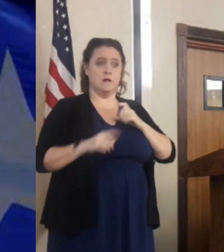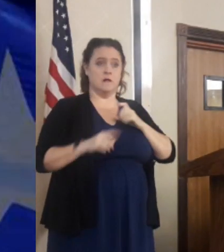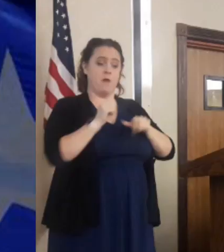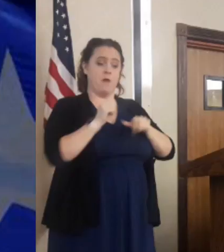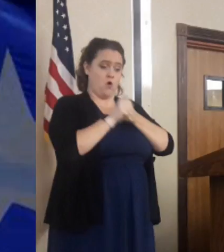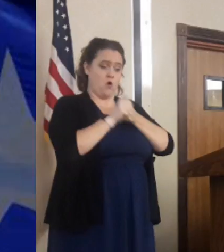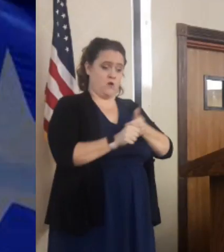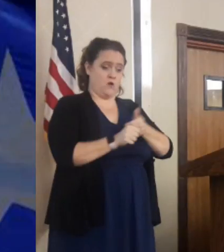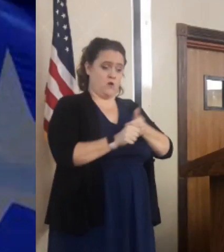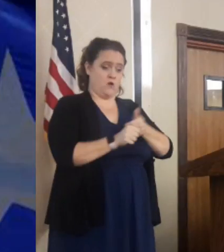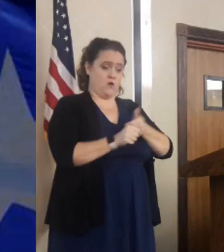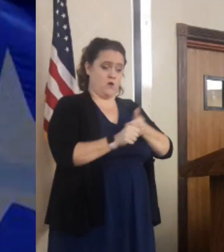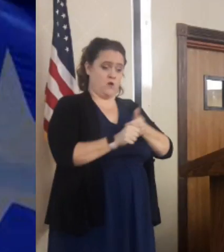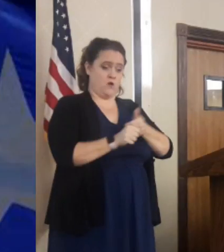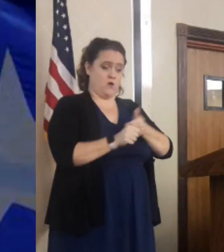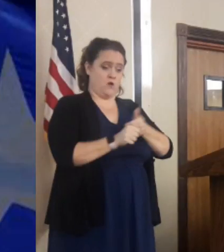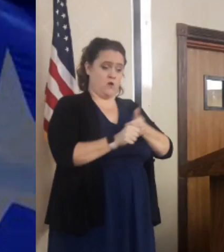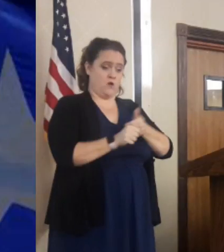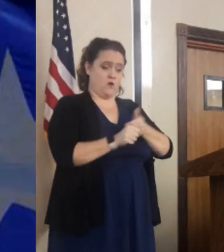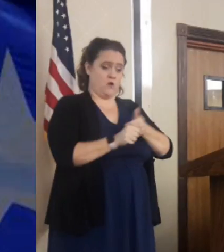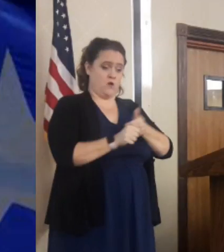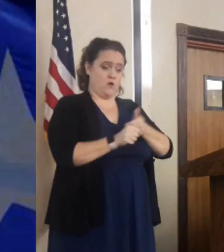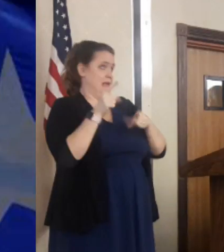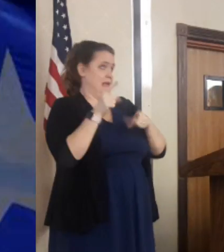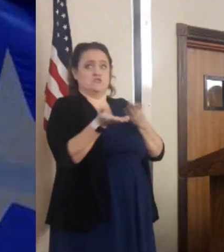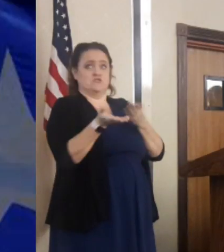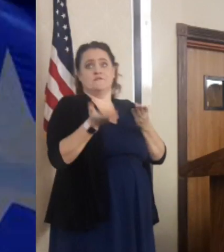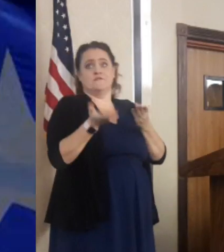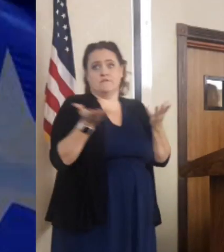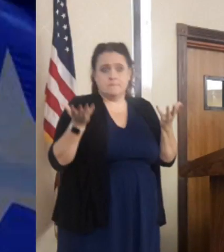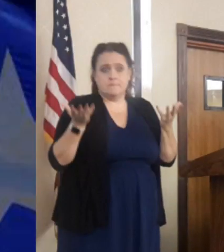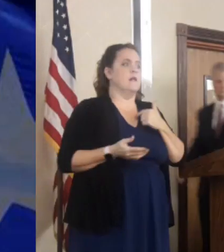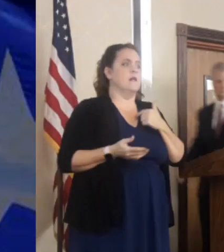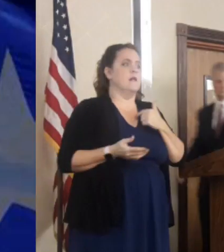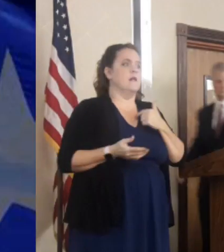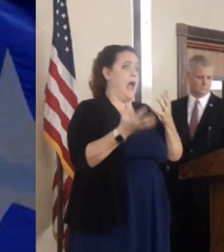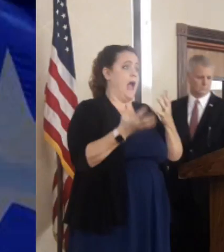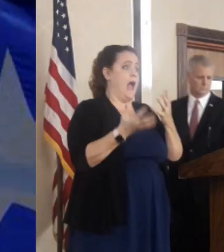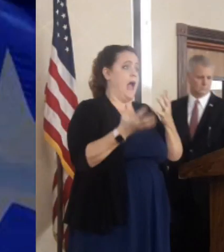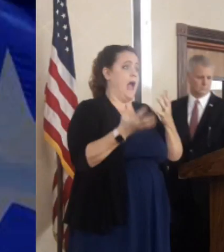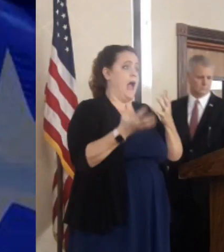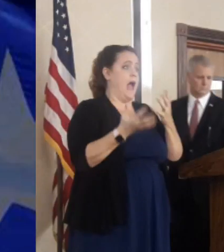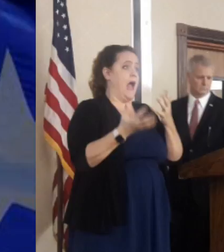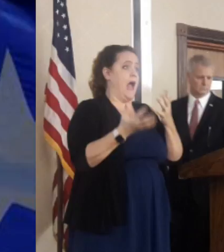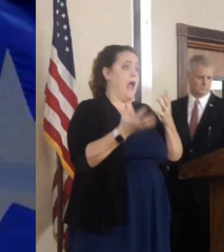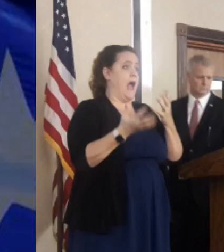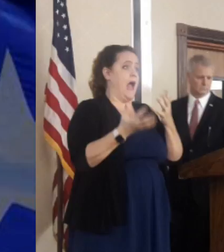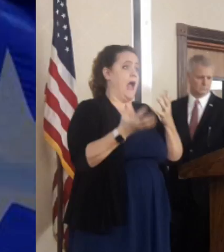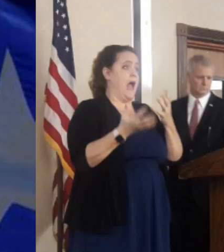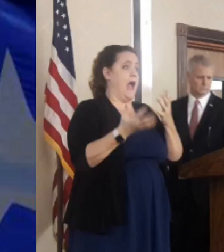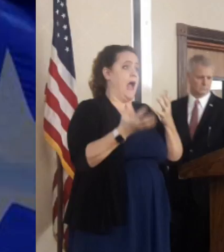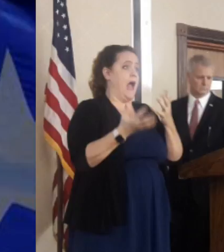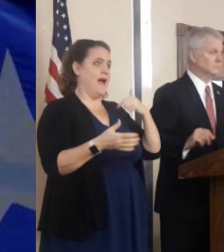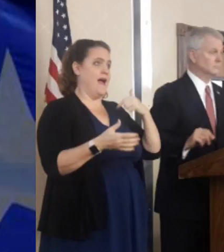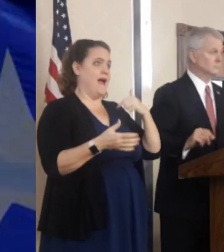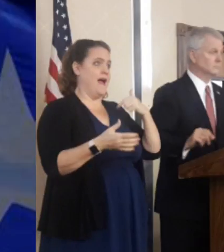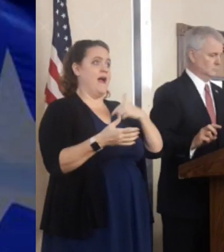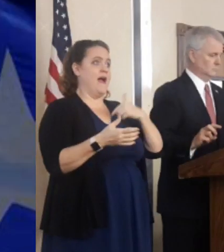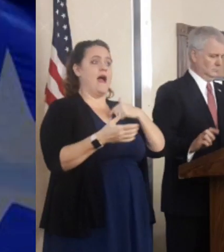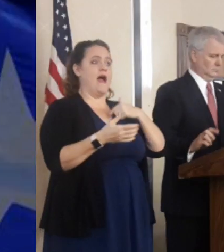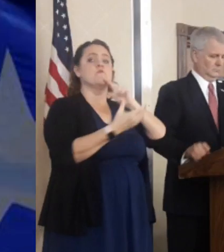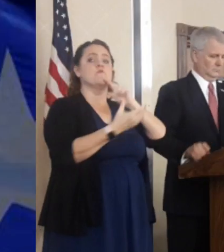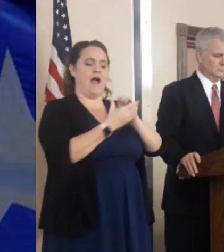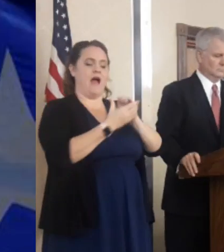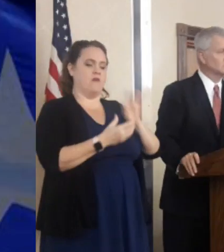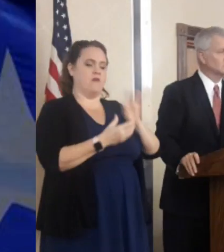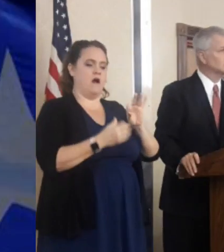from serving. And I wanted to let the body know that I am the wife of a county official, the county clerk of